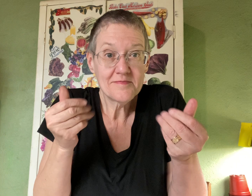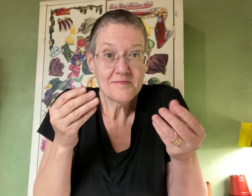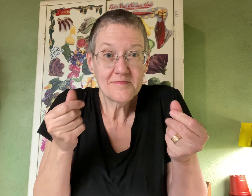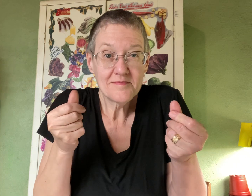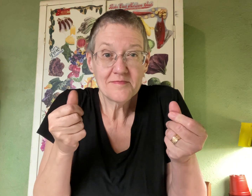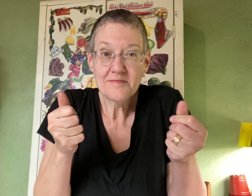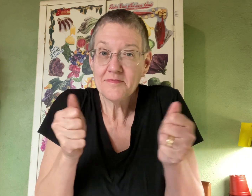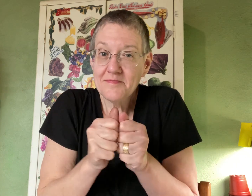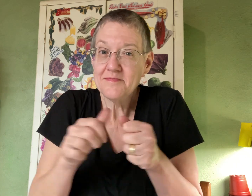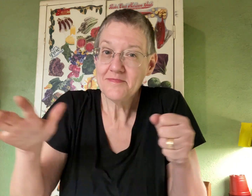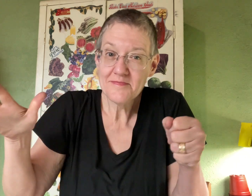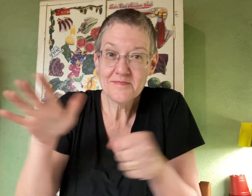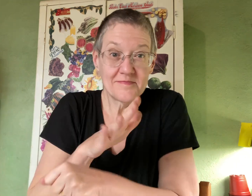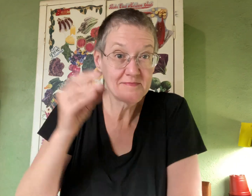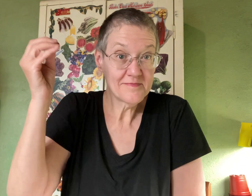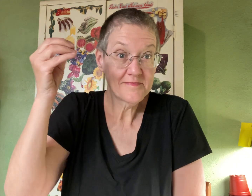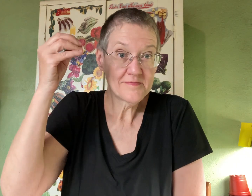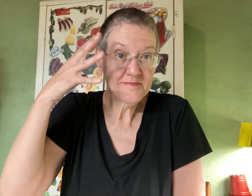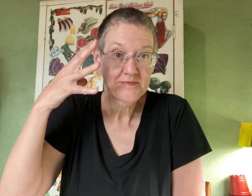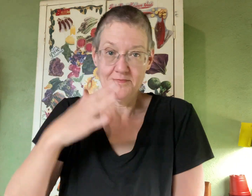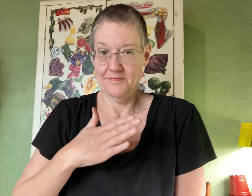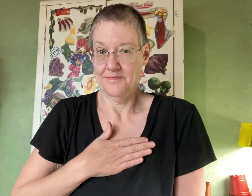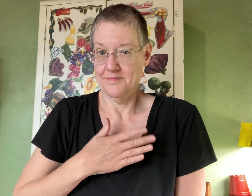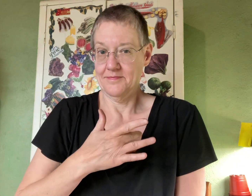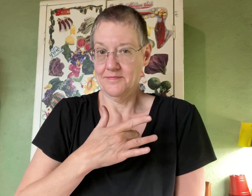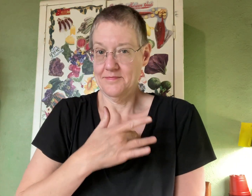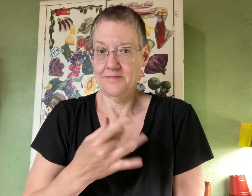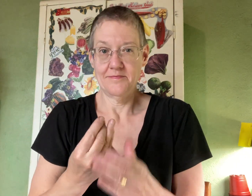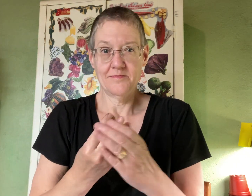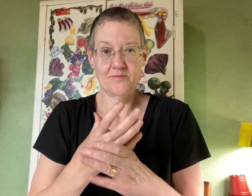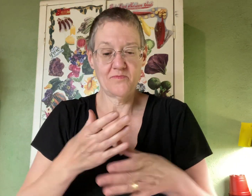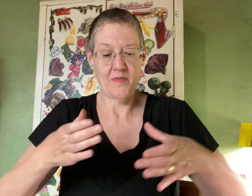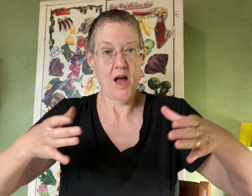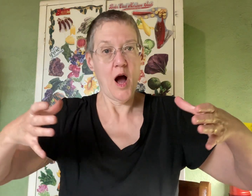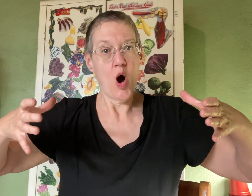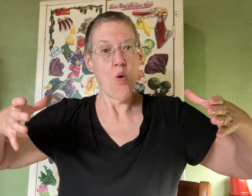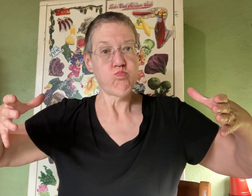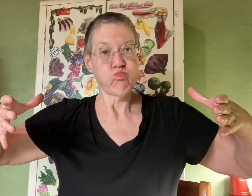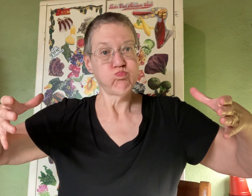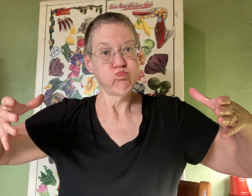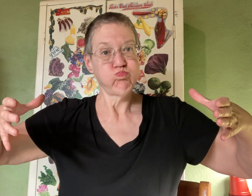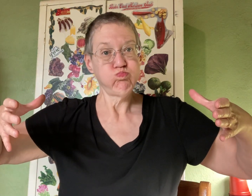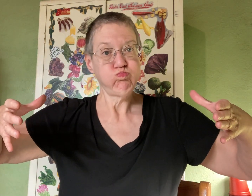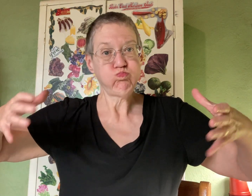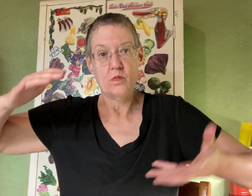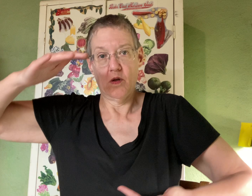So in the ground, with full sun, mine tend to get pretty large.